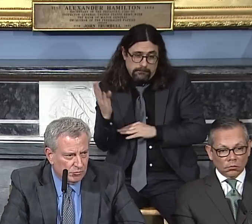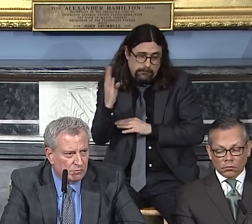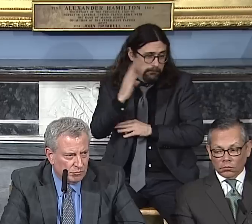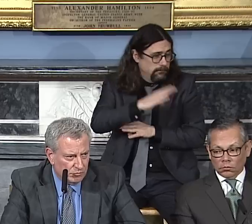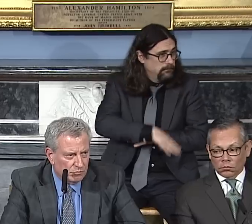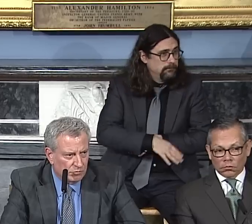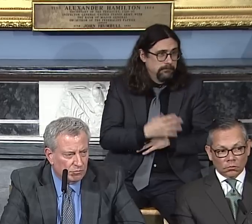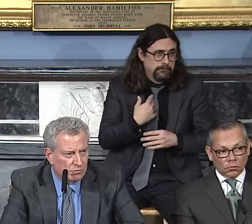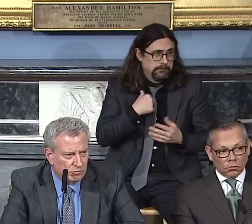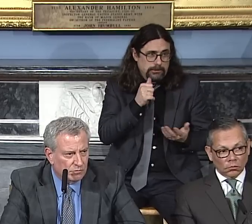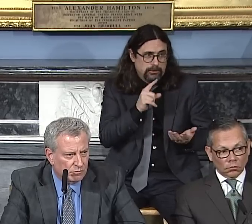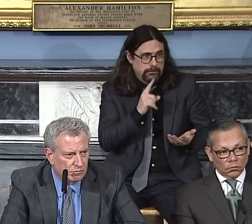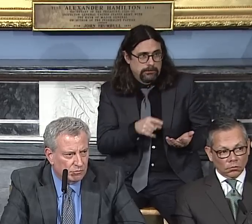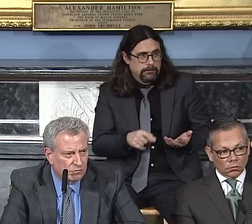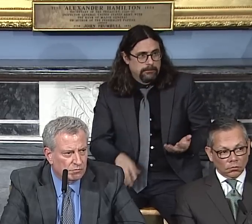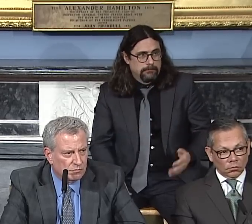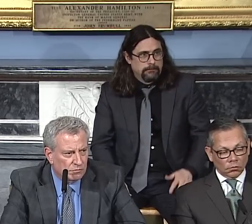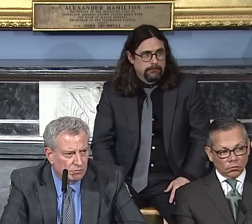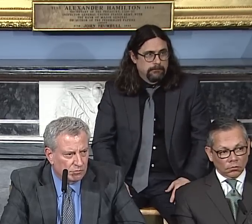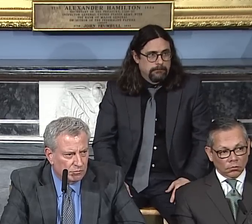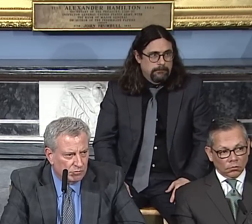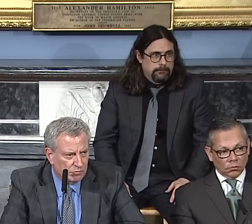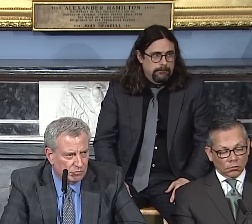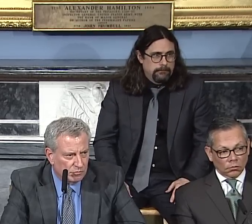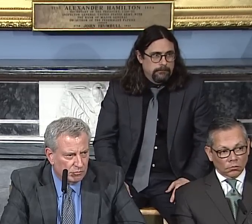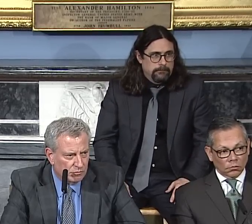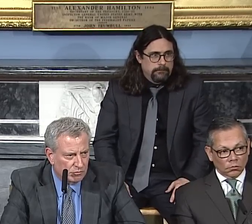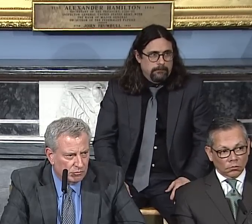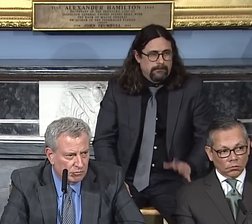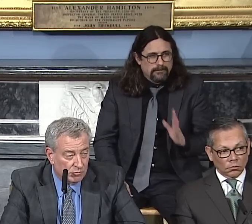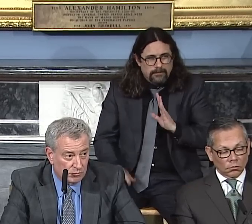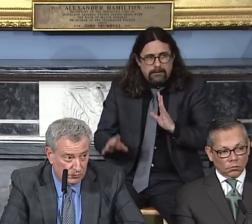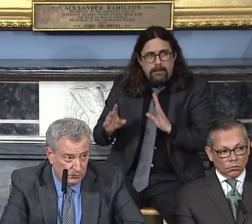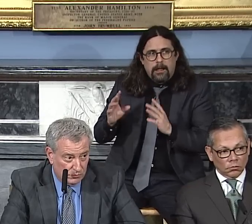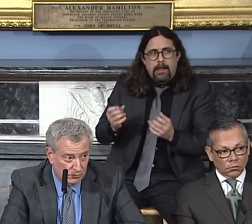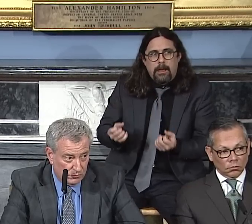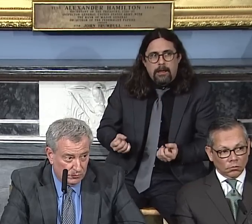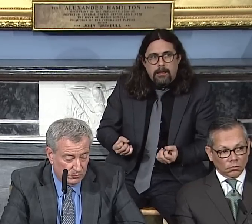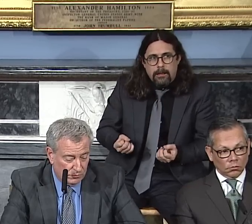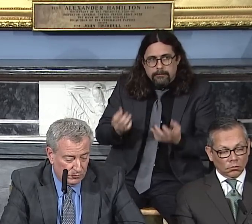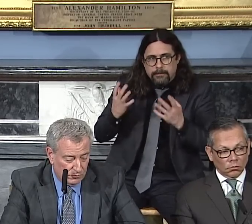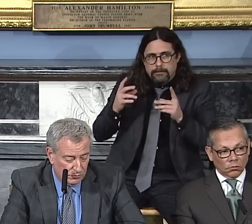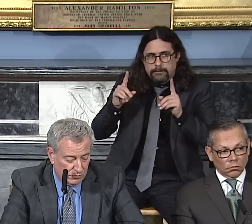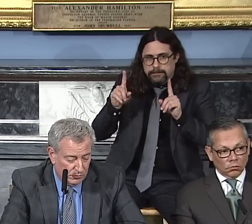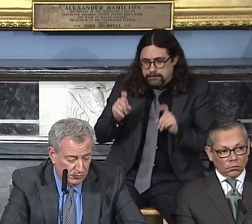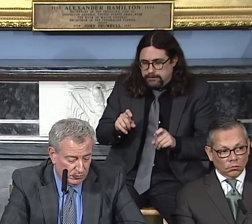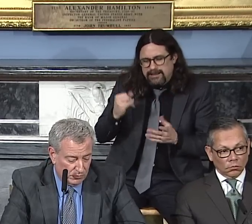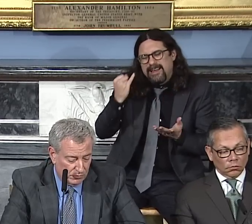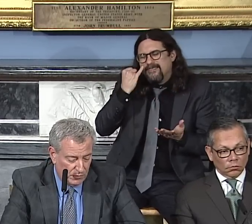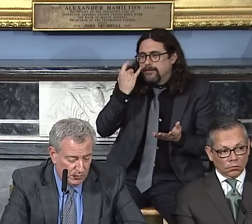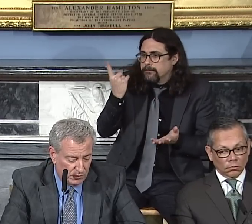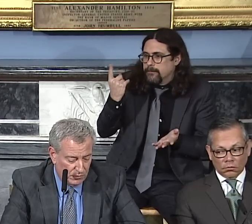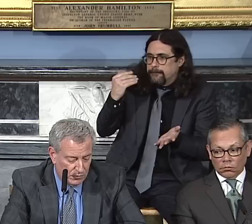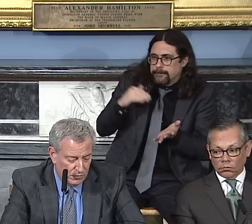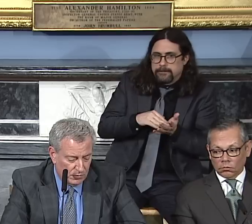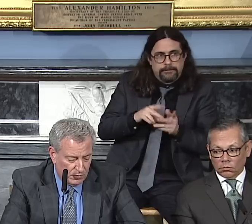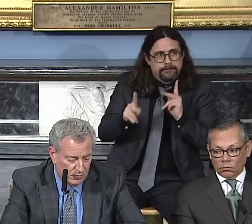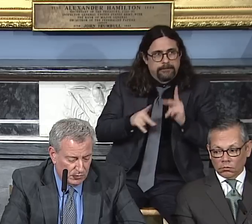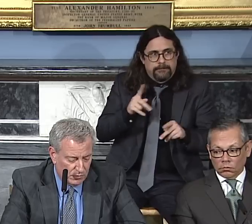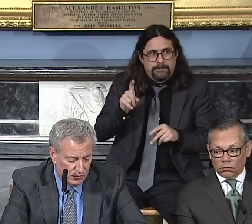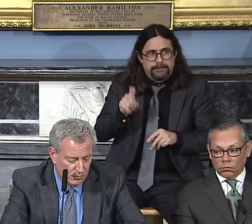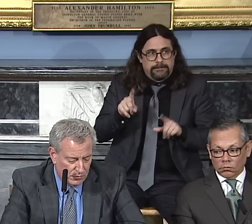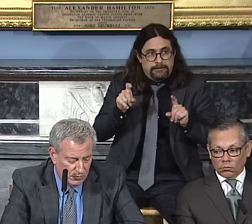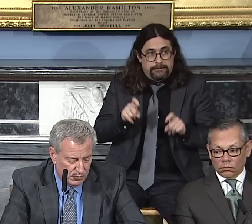No. How many tests could you do if you needed to do, if 1,000 people tested today, could you handle that? We can